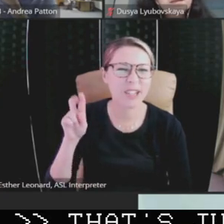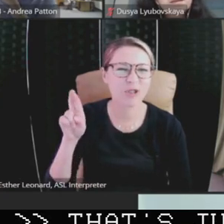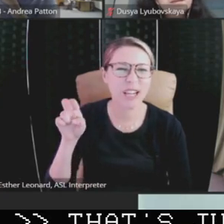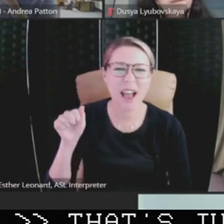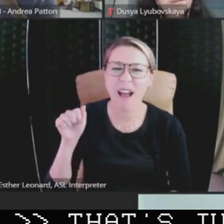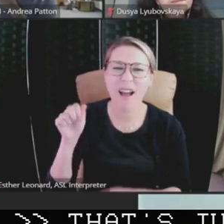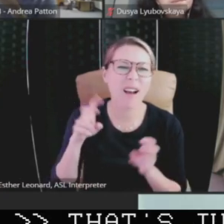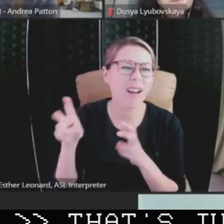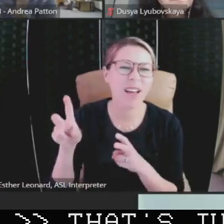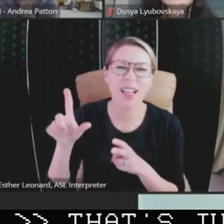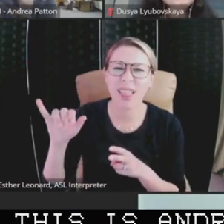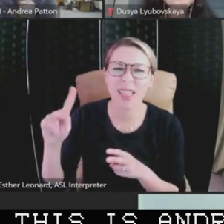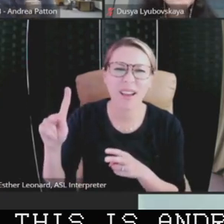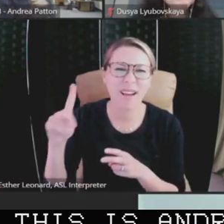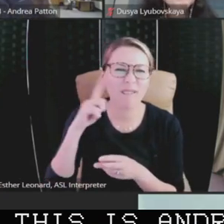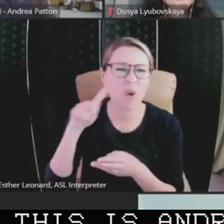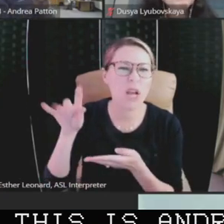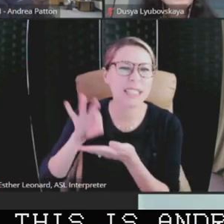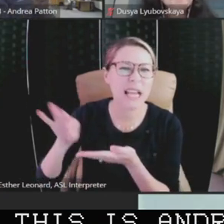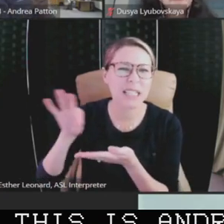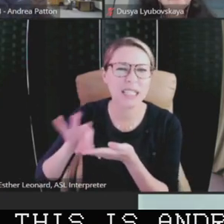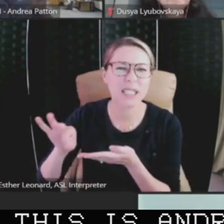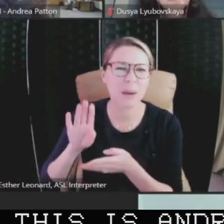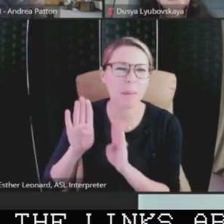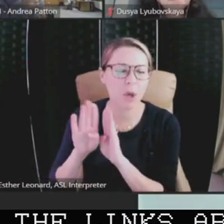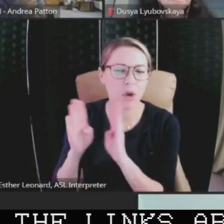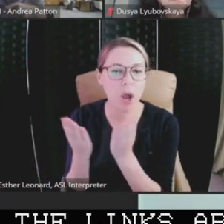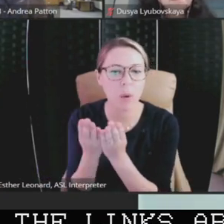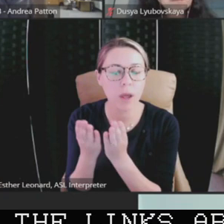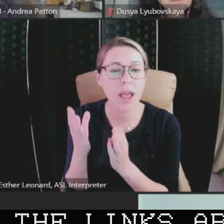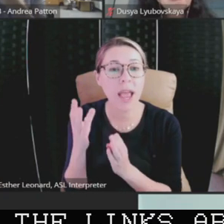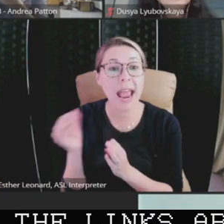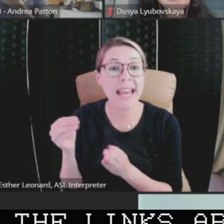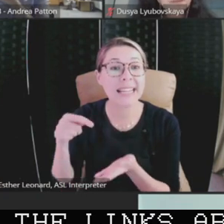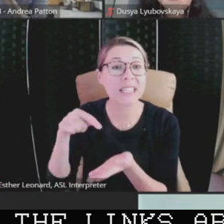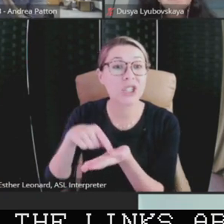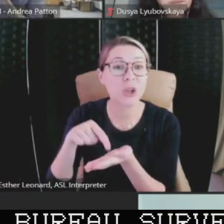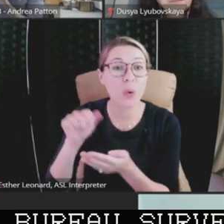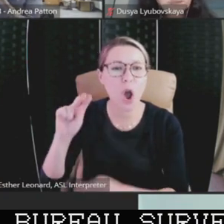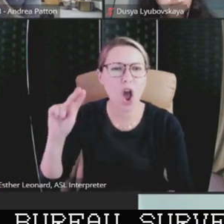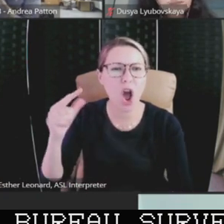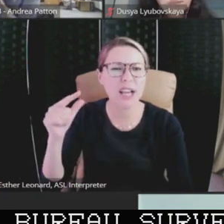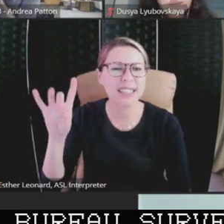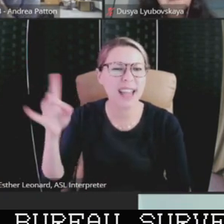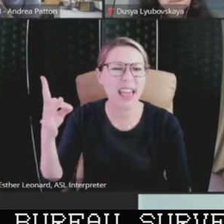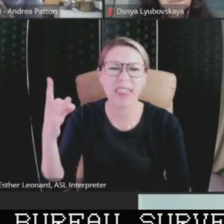the Census Bureau survey, and the comments do close August 8th, so you've got some time.